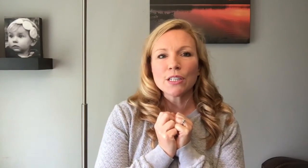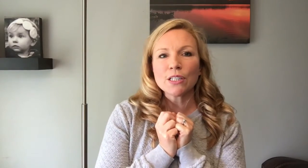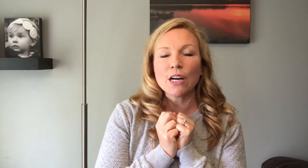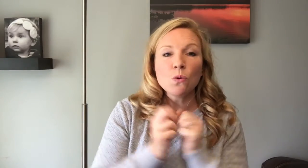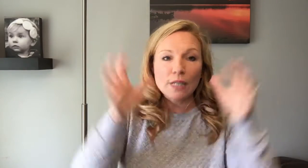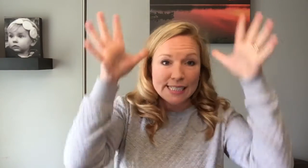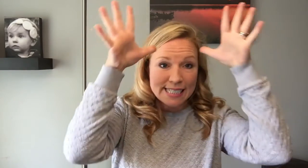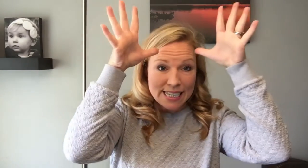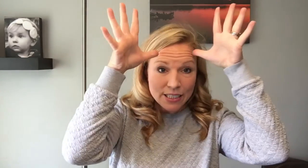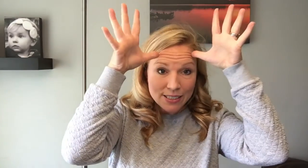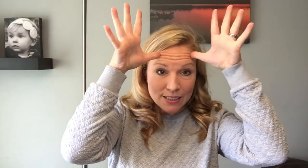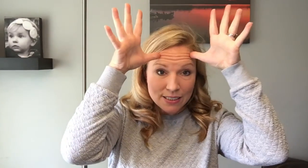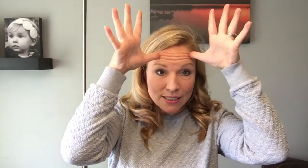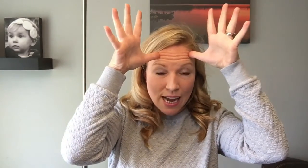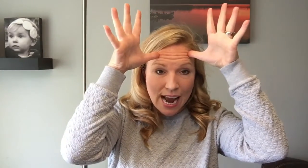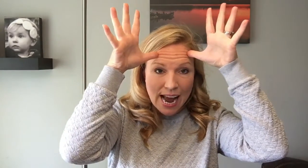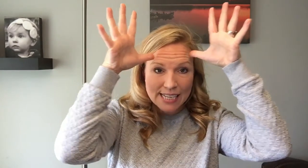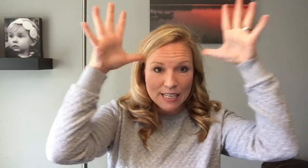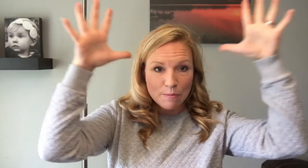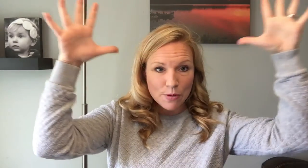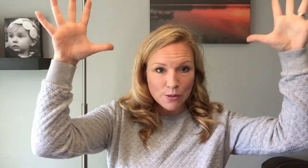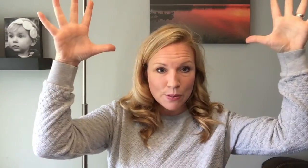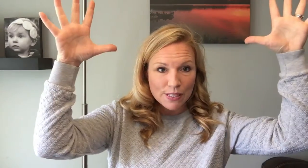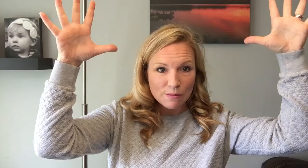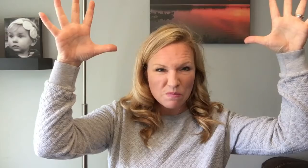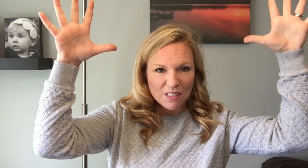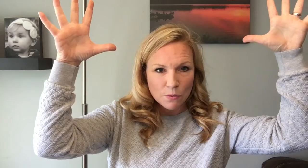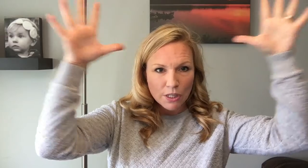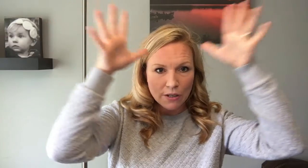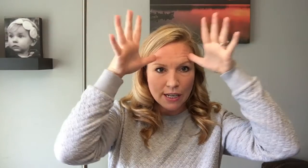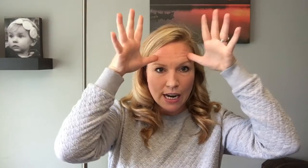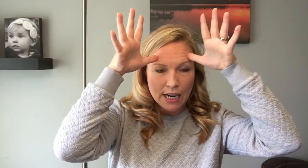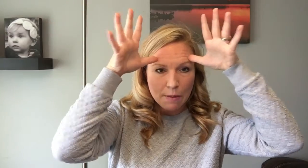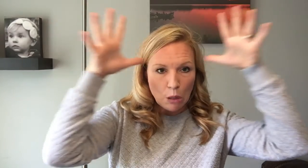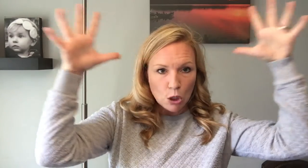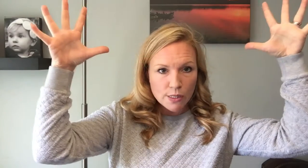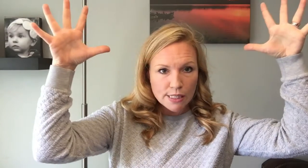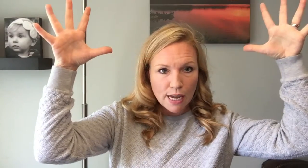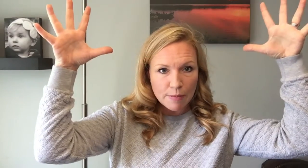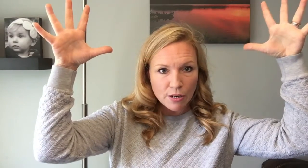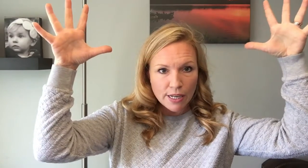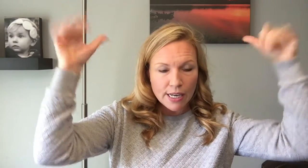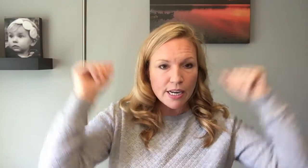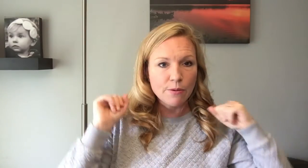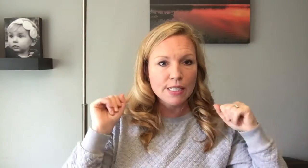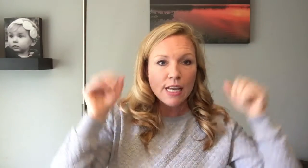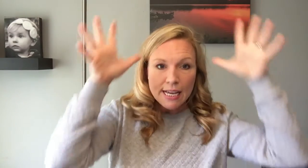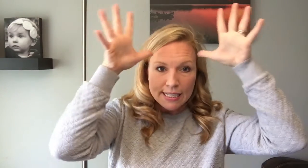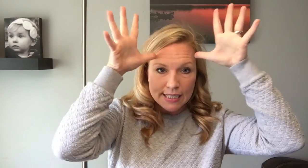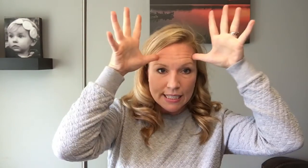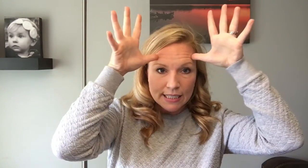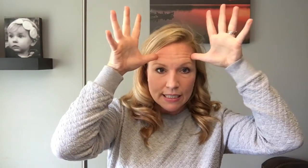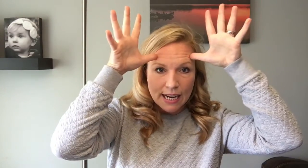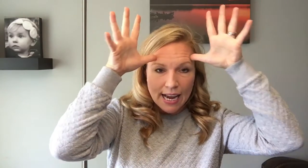Or, a deer and a moose, because we're here in Canada. Moose. I'm here in Canada anyways. Deer